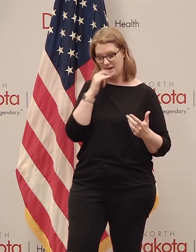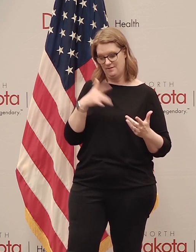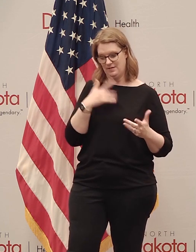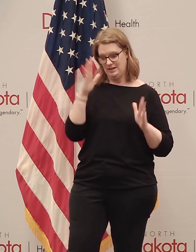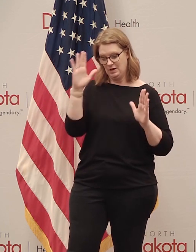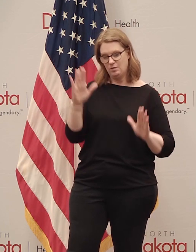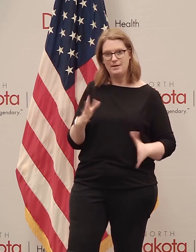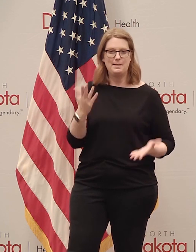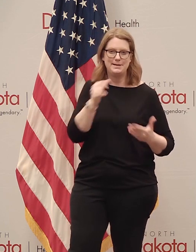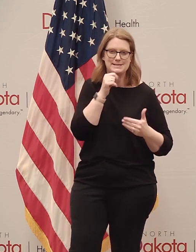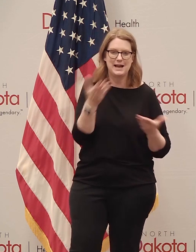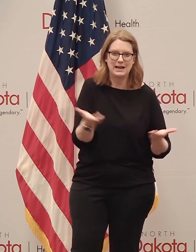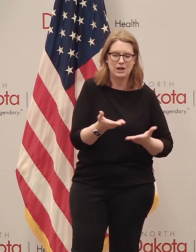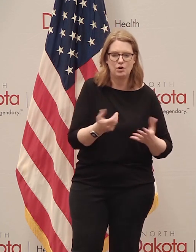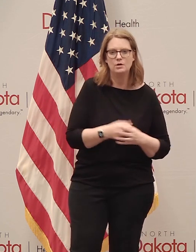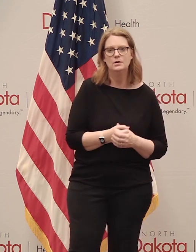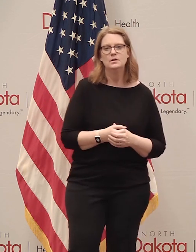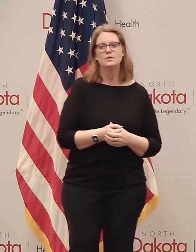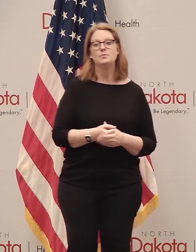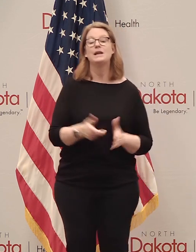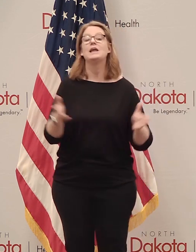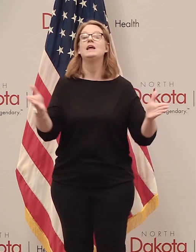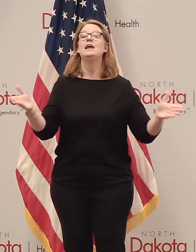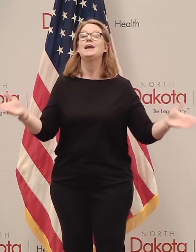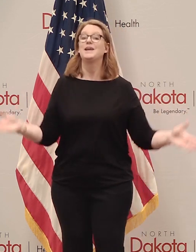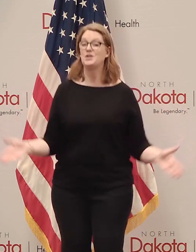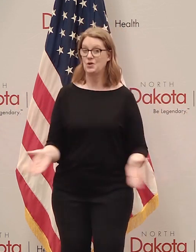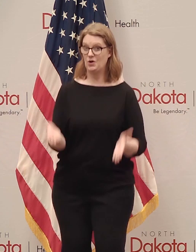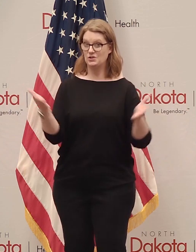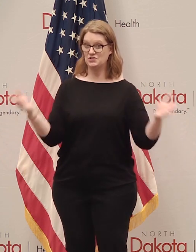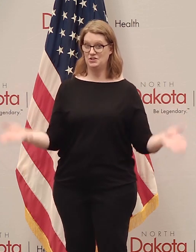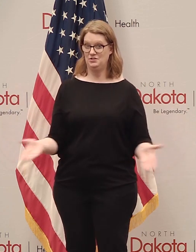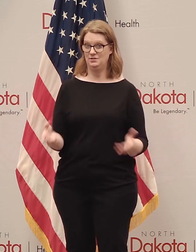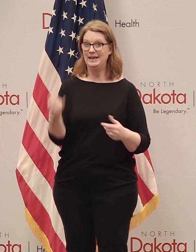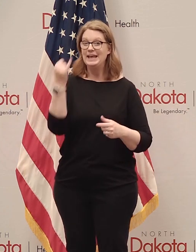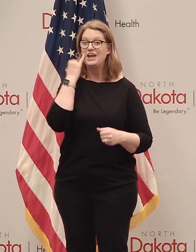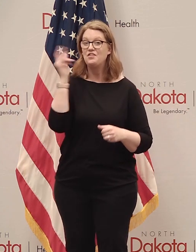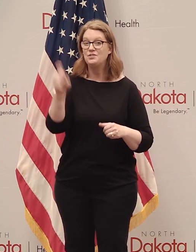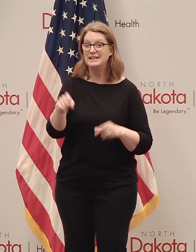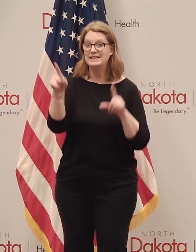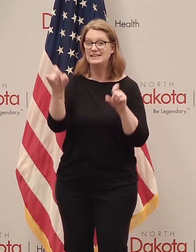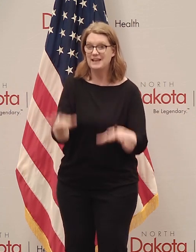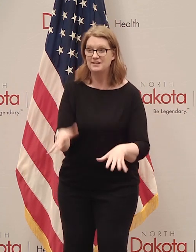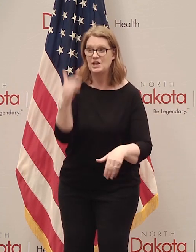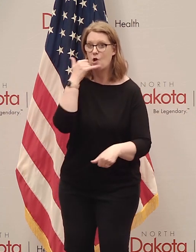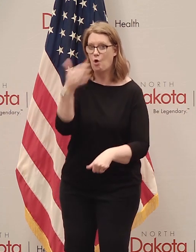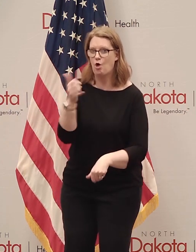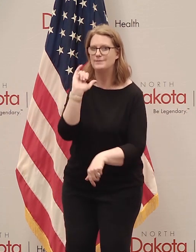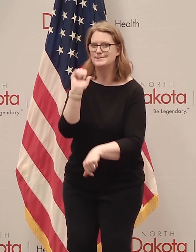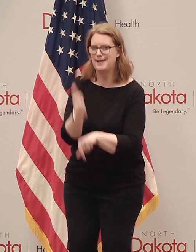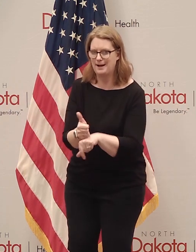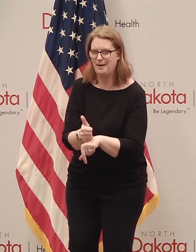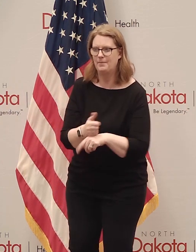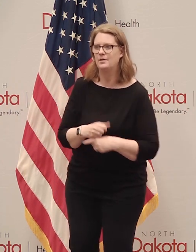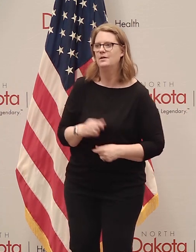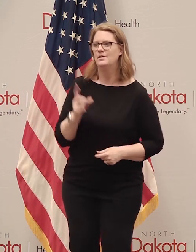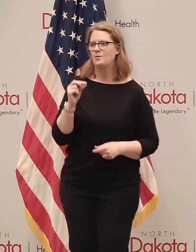got less demand. But again, encouraging people to go get tested if you need to. Okay, there's one